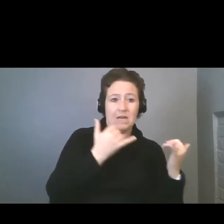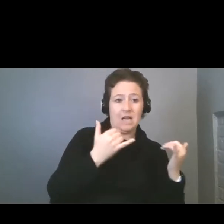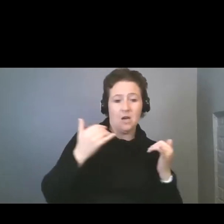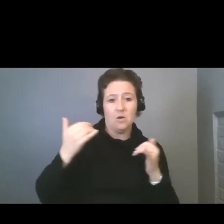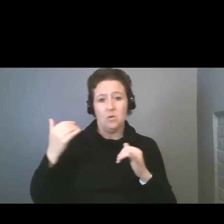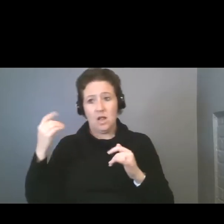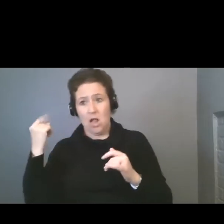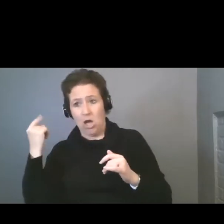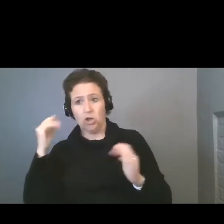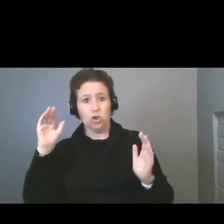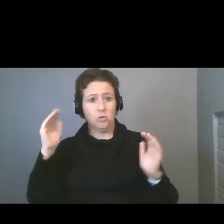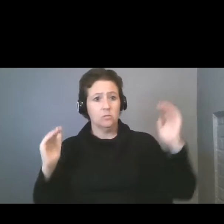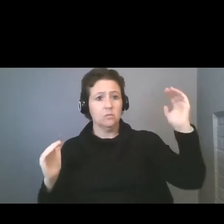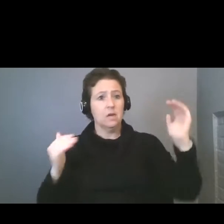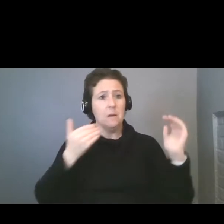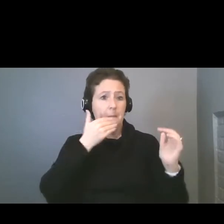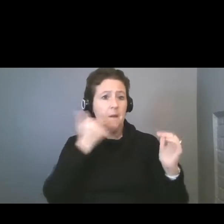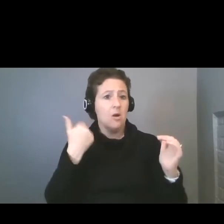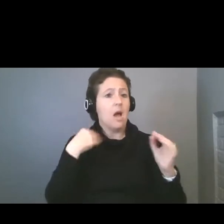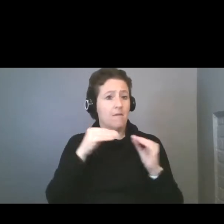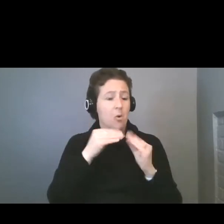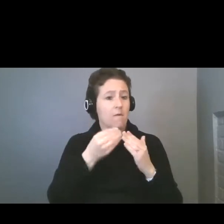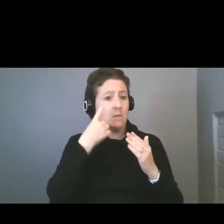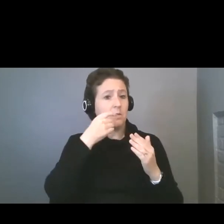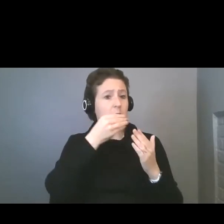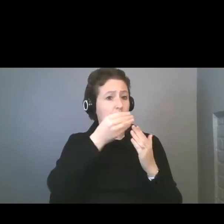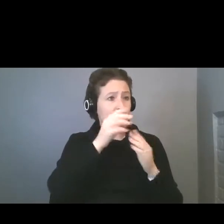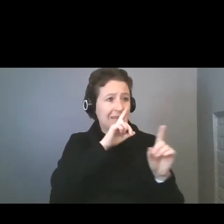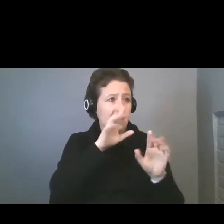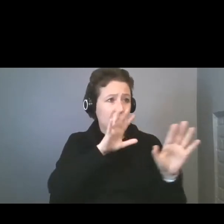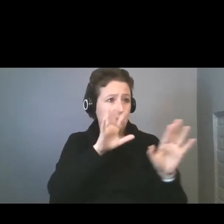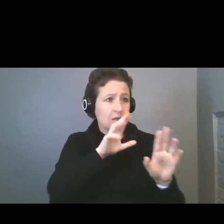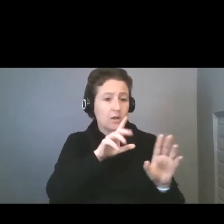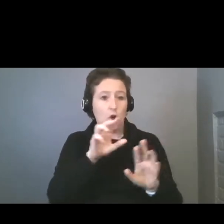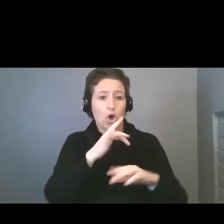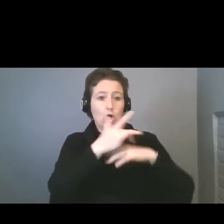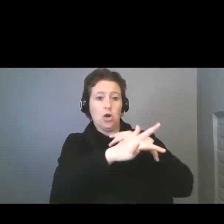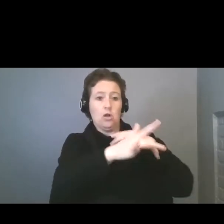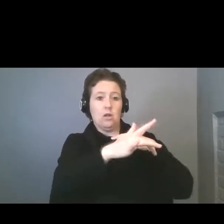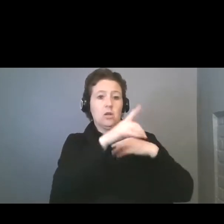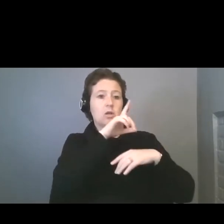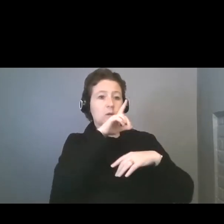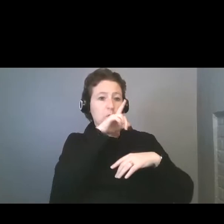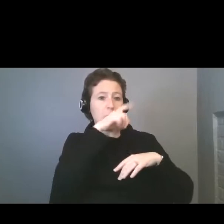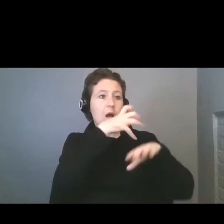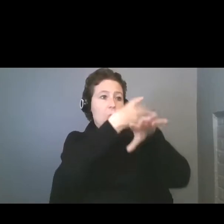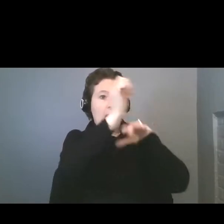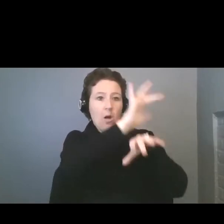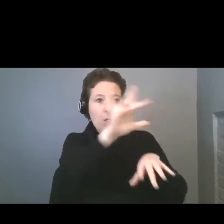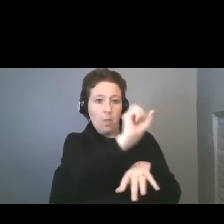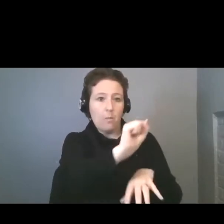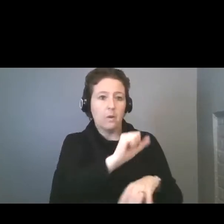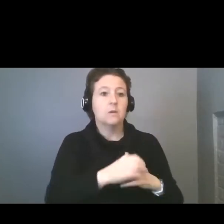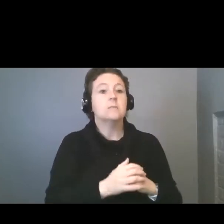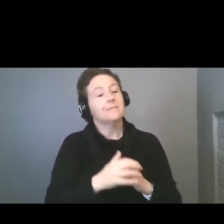game and placed purchased food orders early on to make sure that didn't happen. So I think